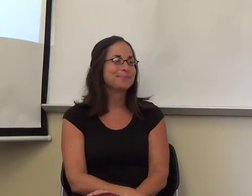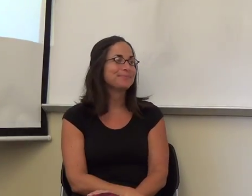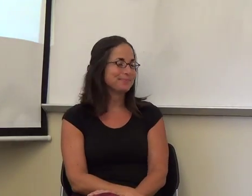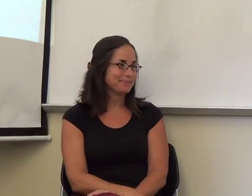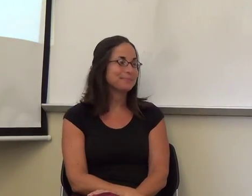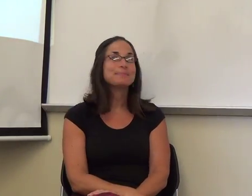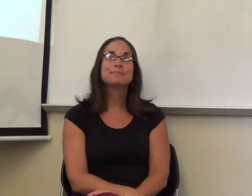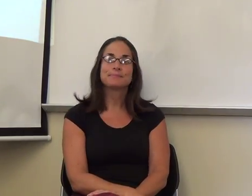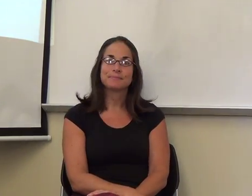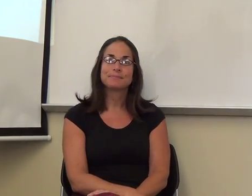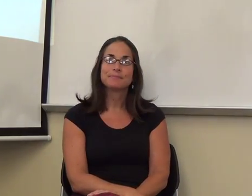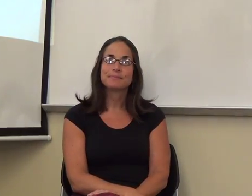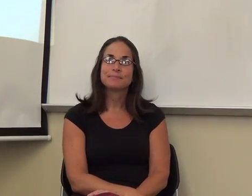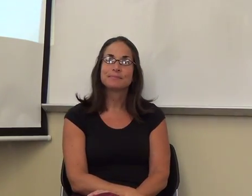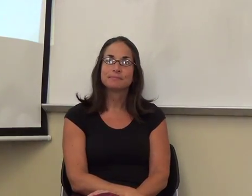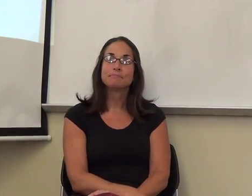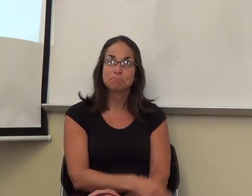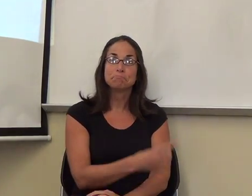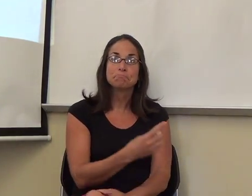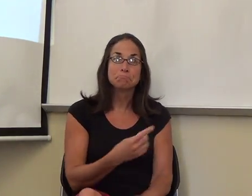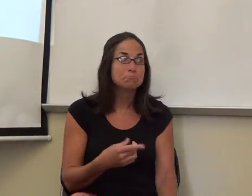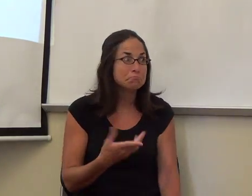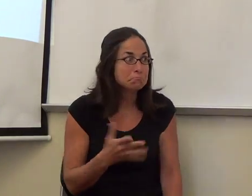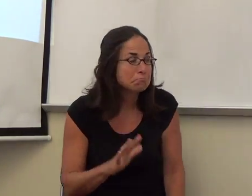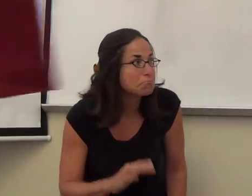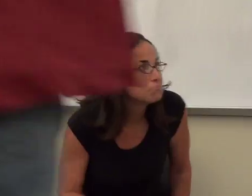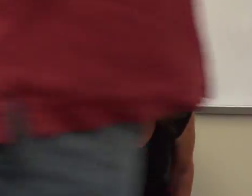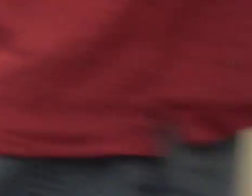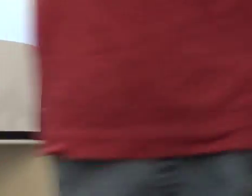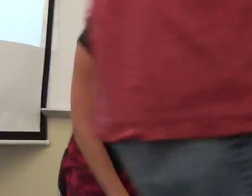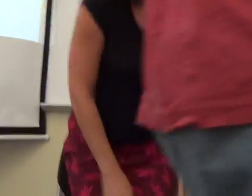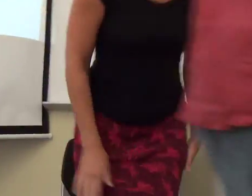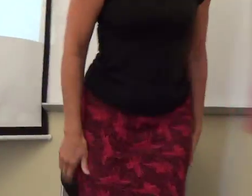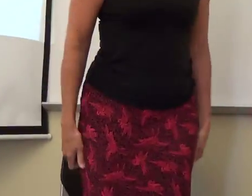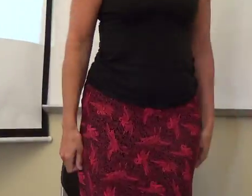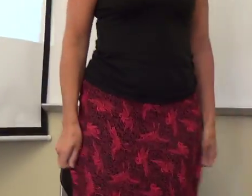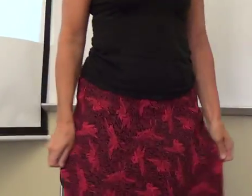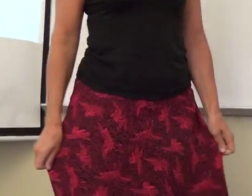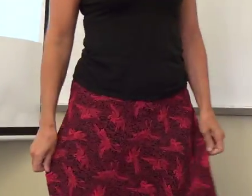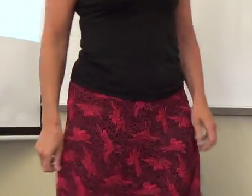Come here first, April, and go